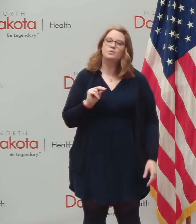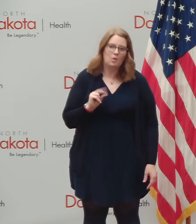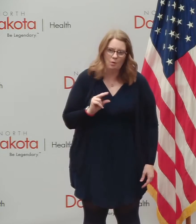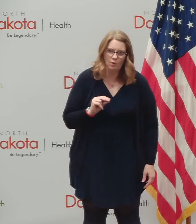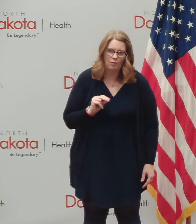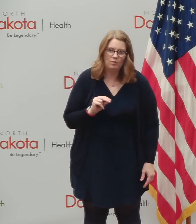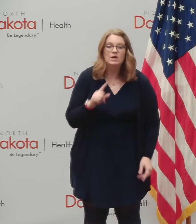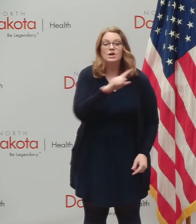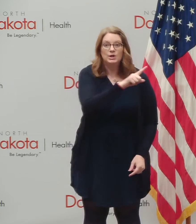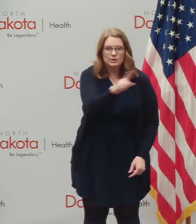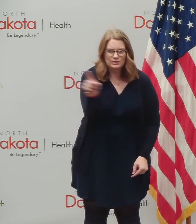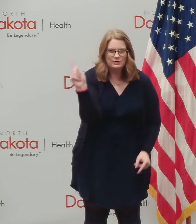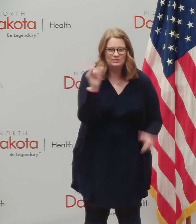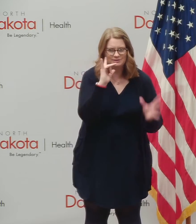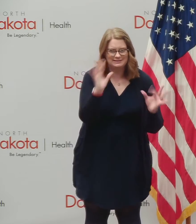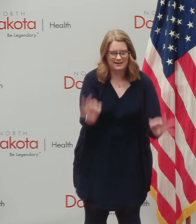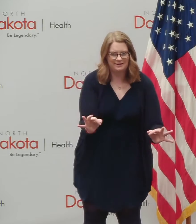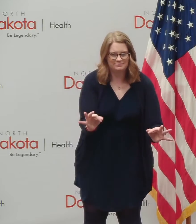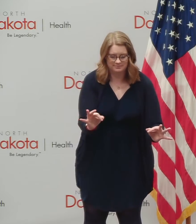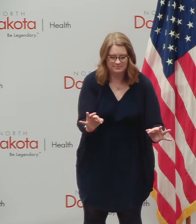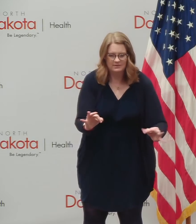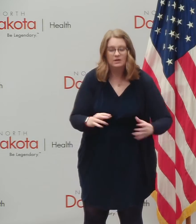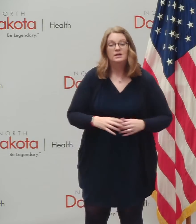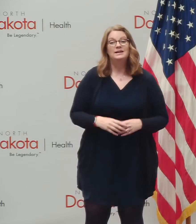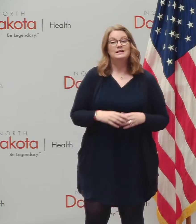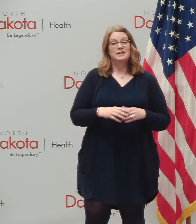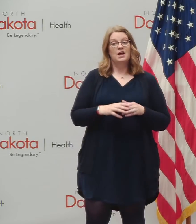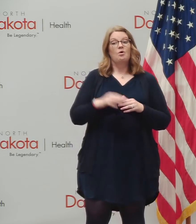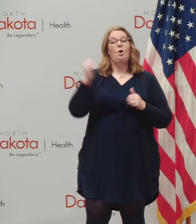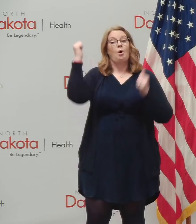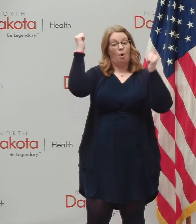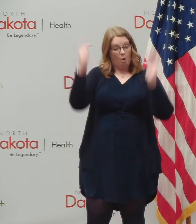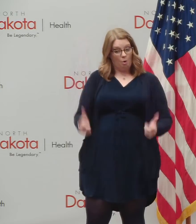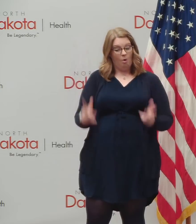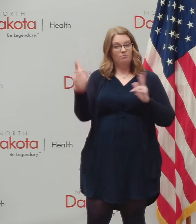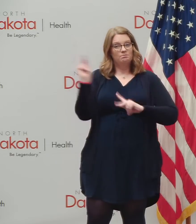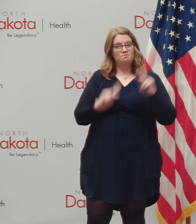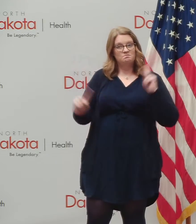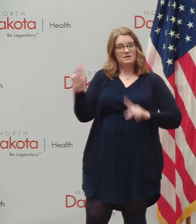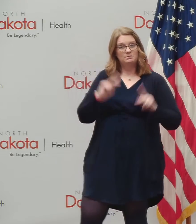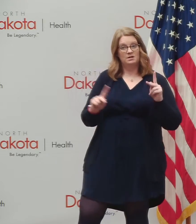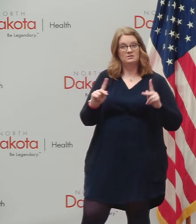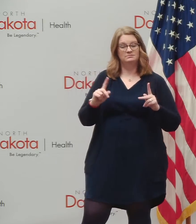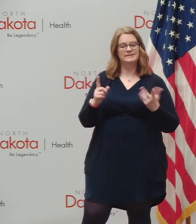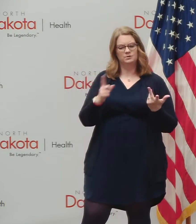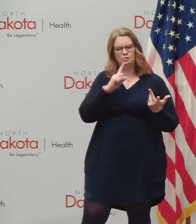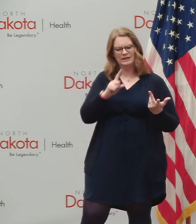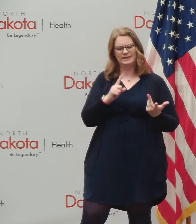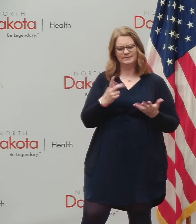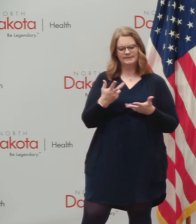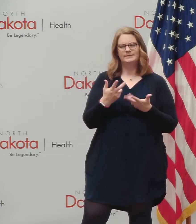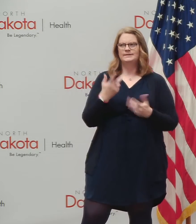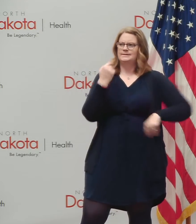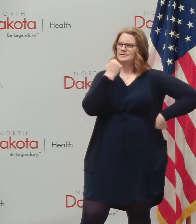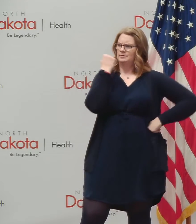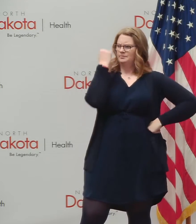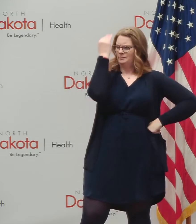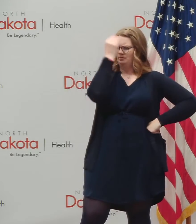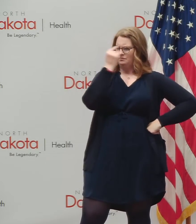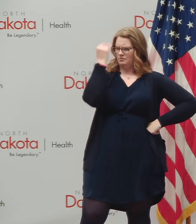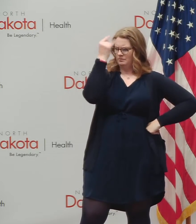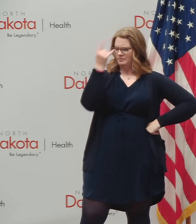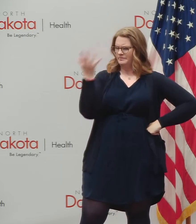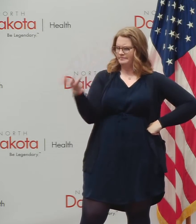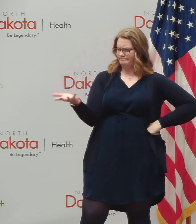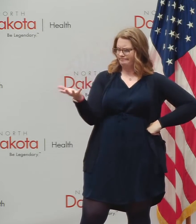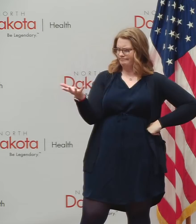again, as we as citizens of the state need to decide what our future is, and the choices that you make every day